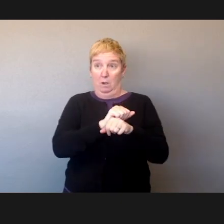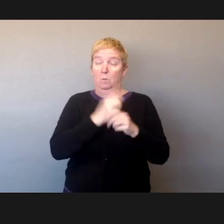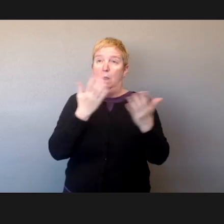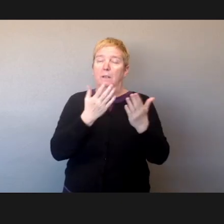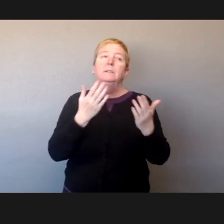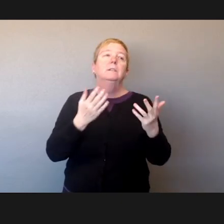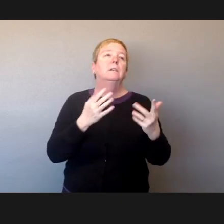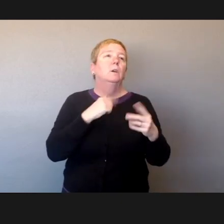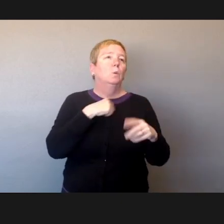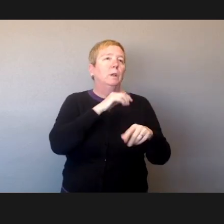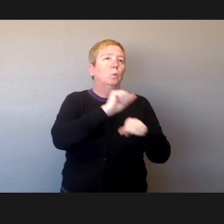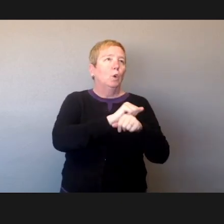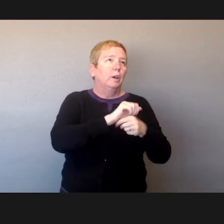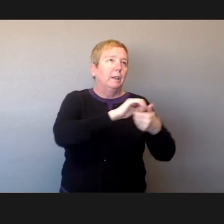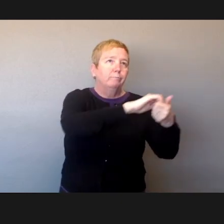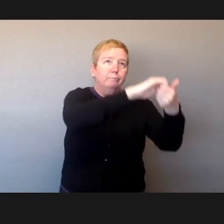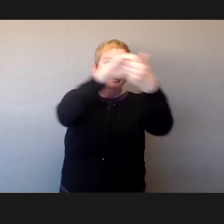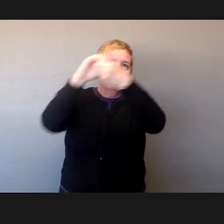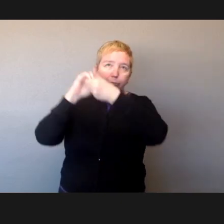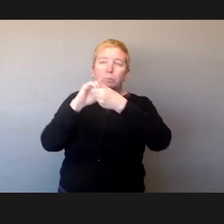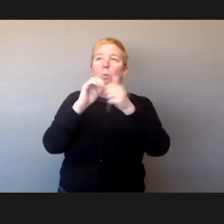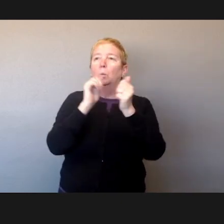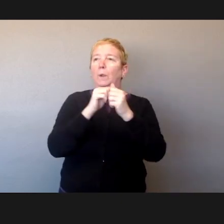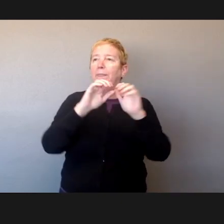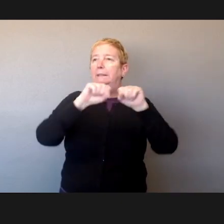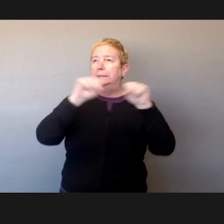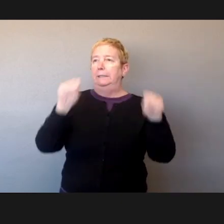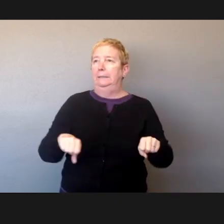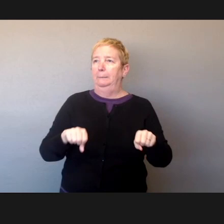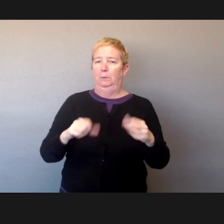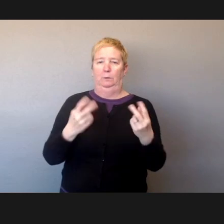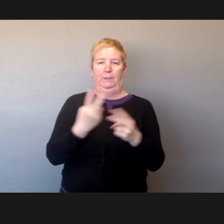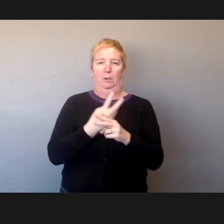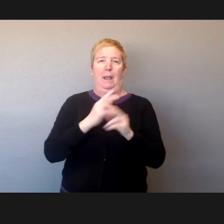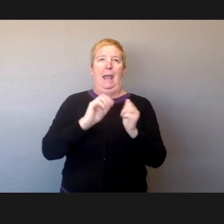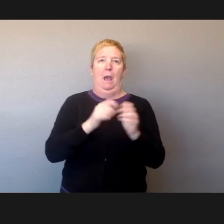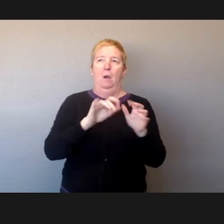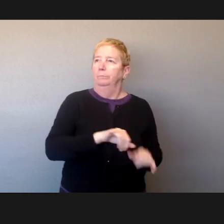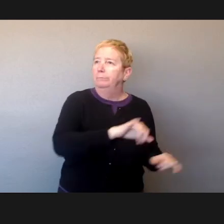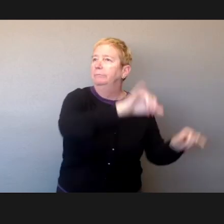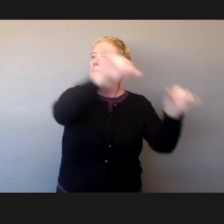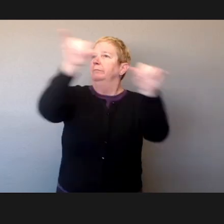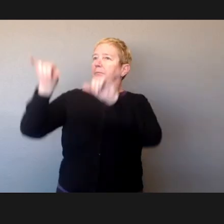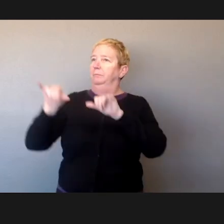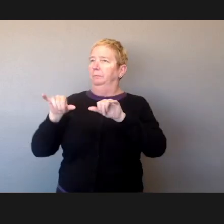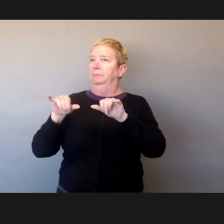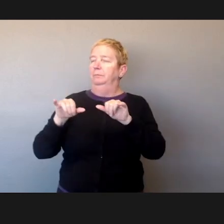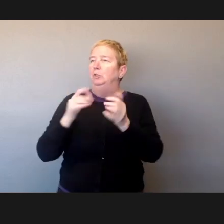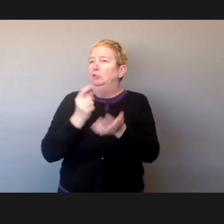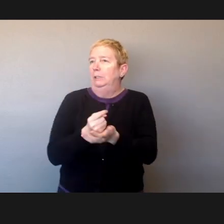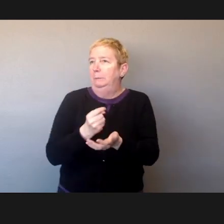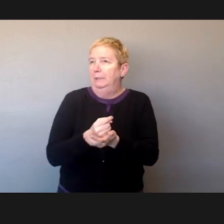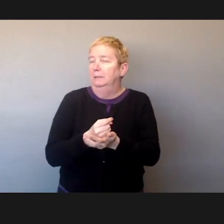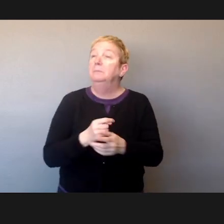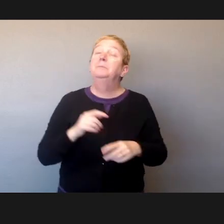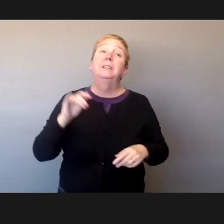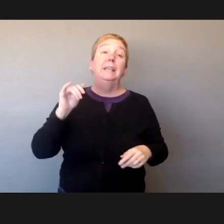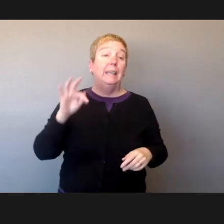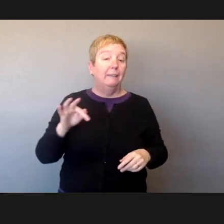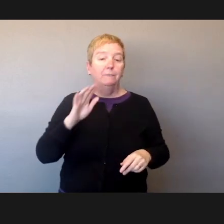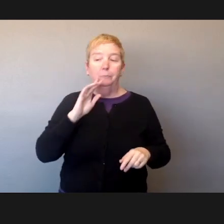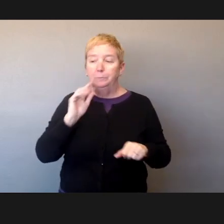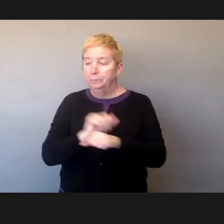delivery system to come up with a more common approach. And I think when treatments are identified, if they are made